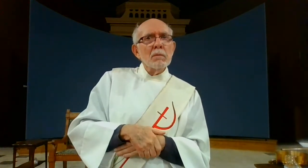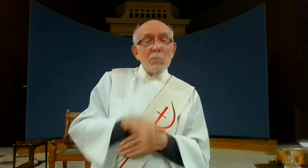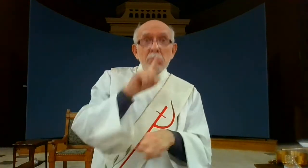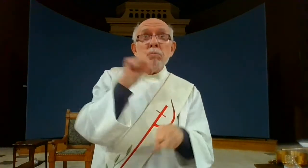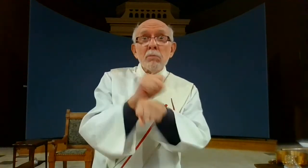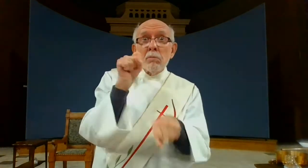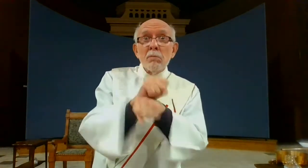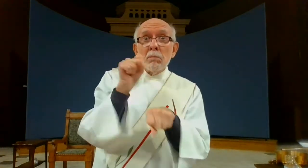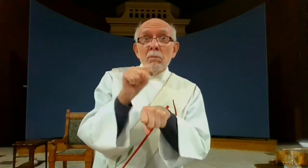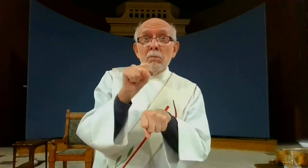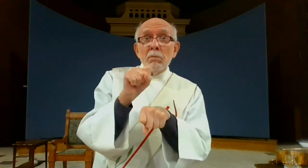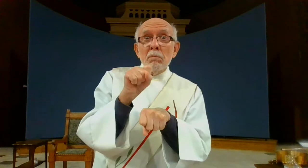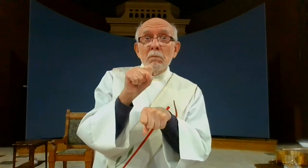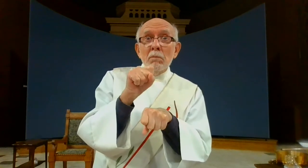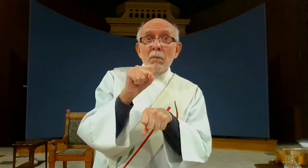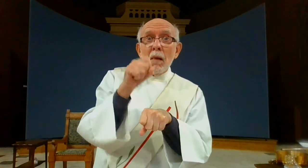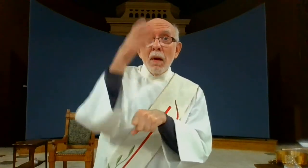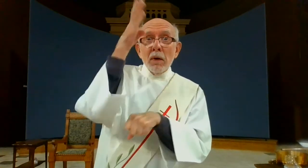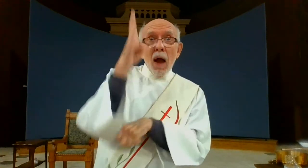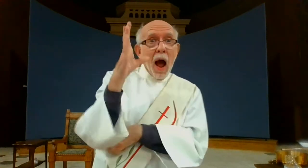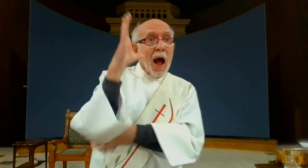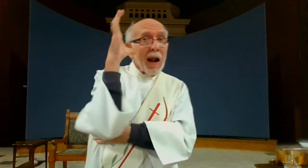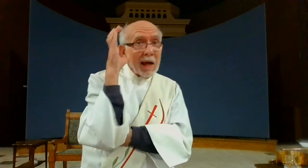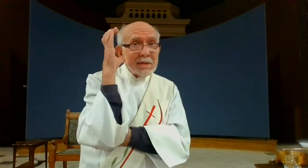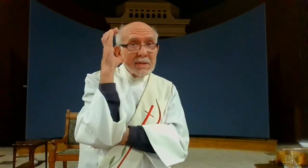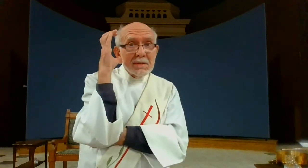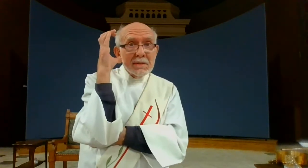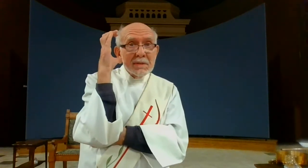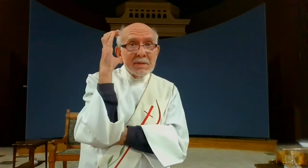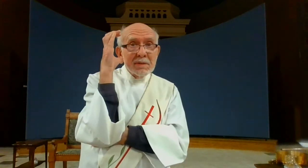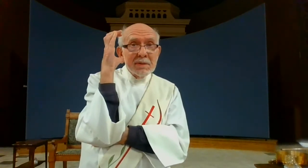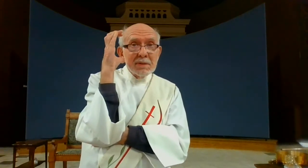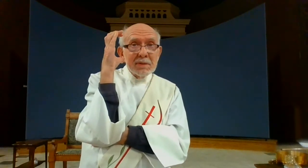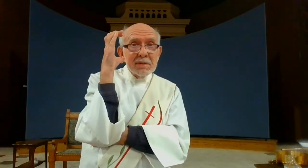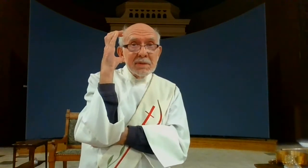life. And it worked. God listened.